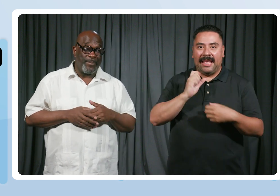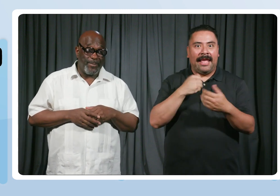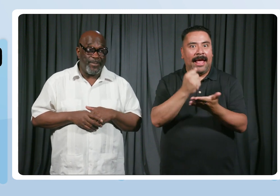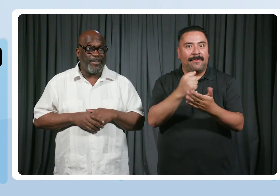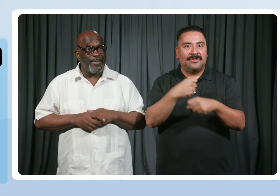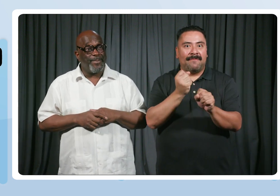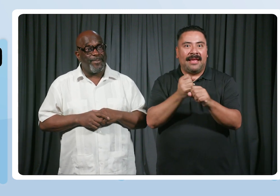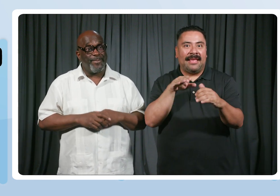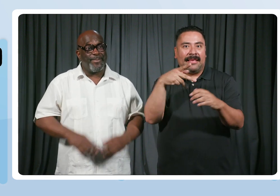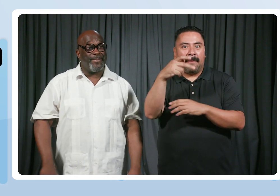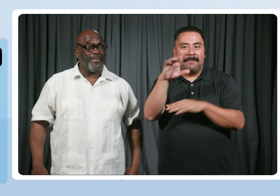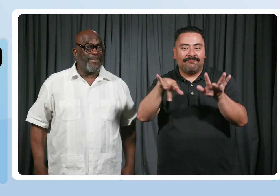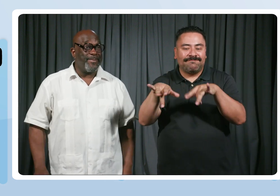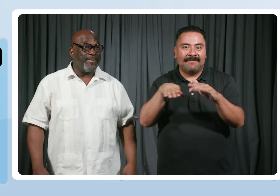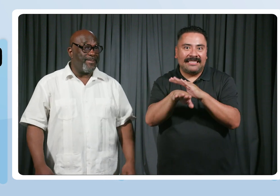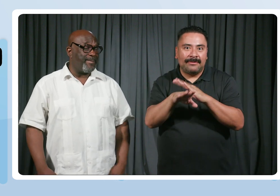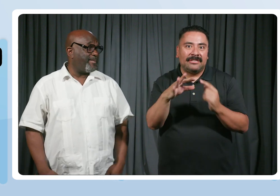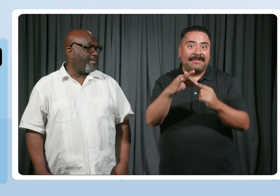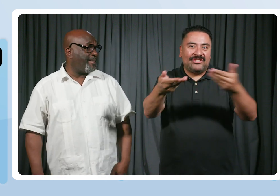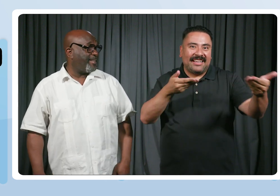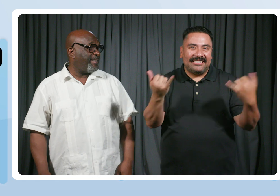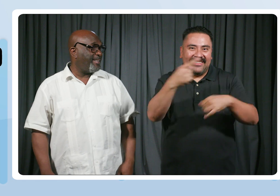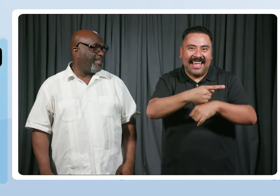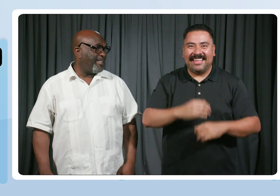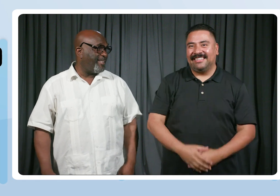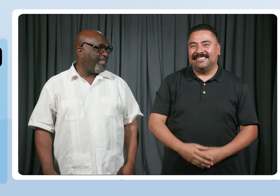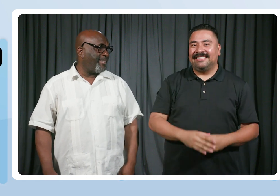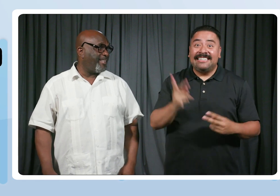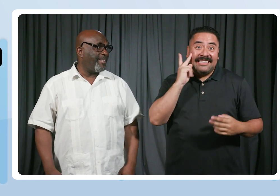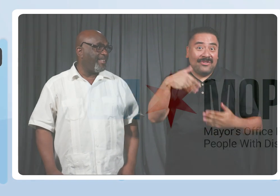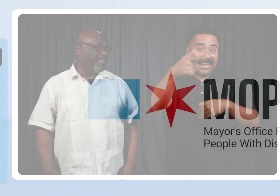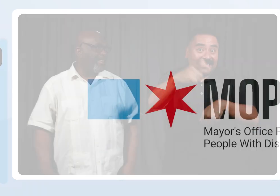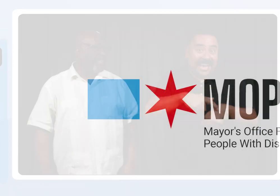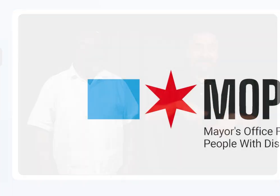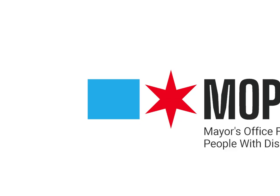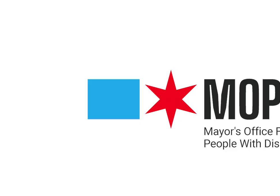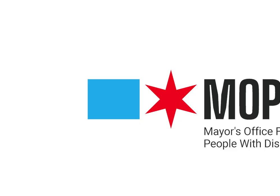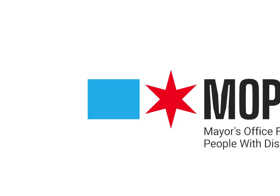our podcast accessible, and our special guest today. See you next time.